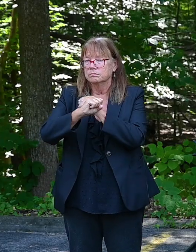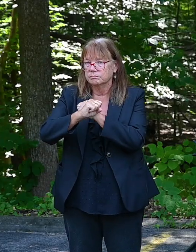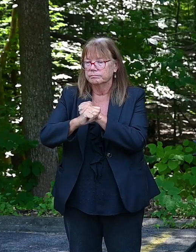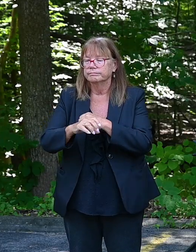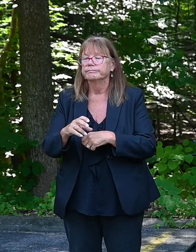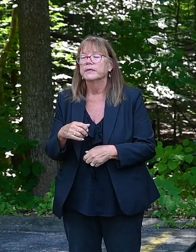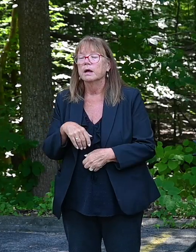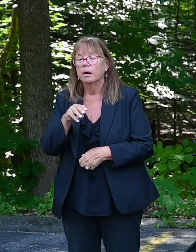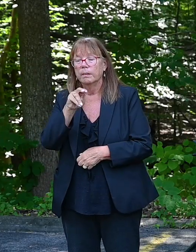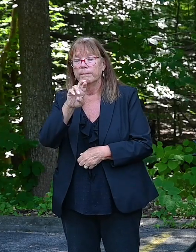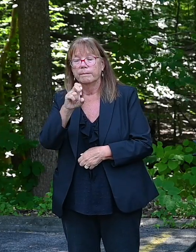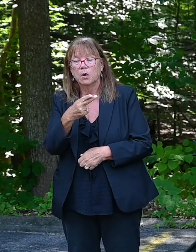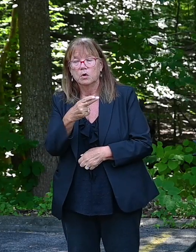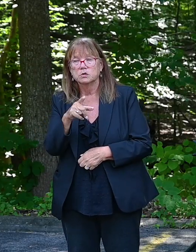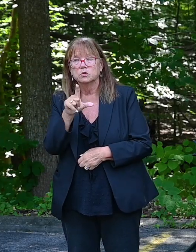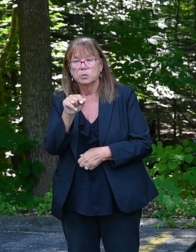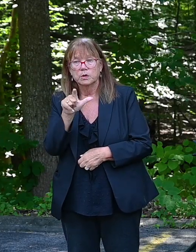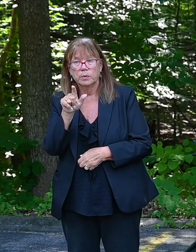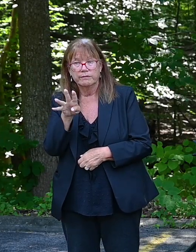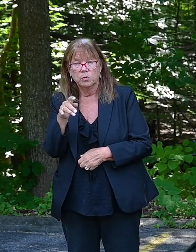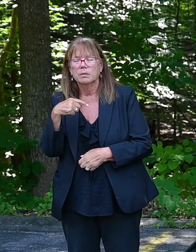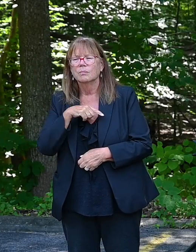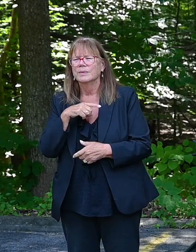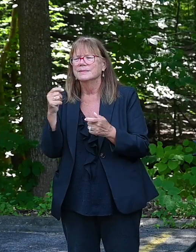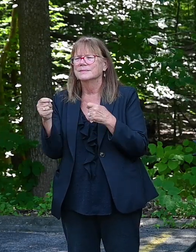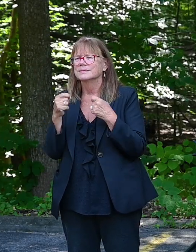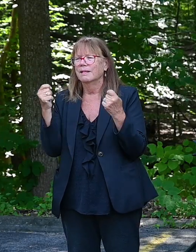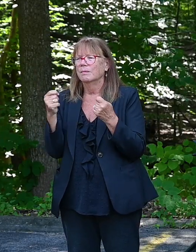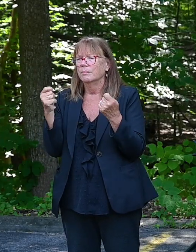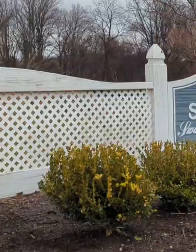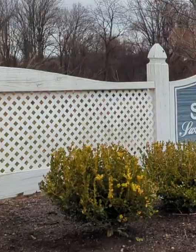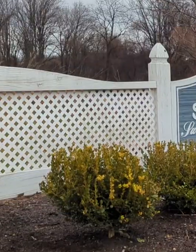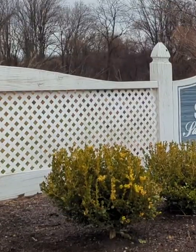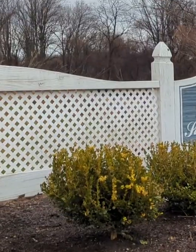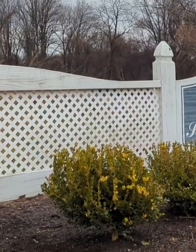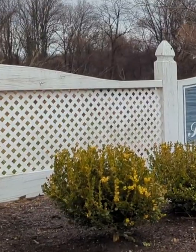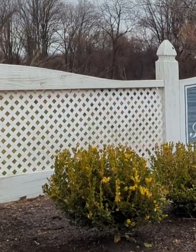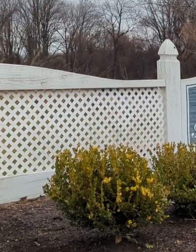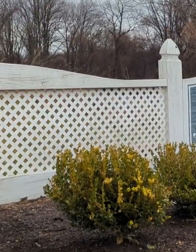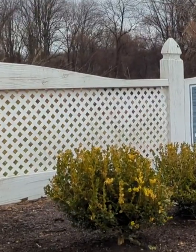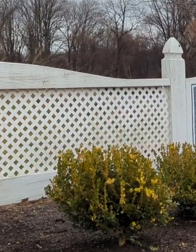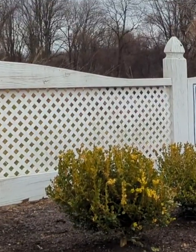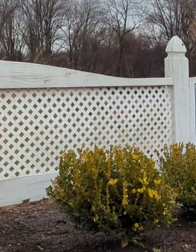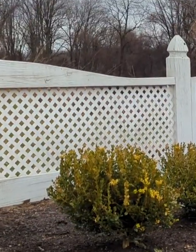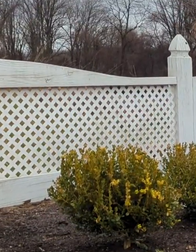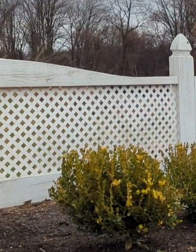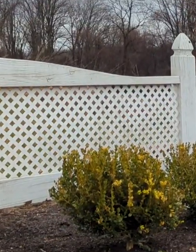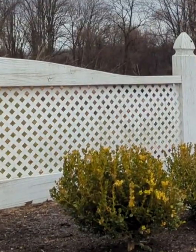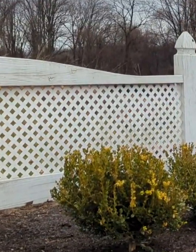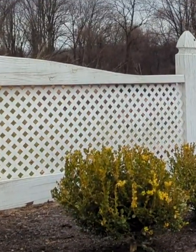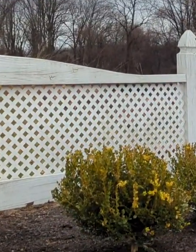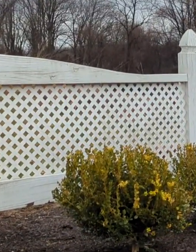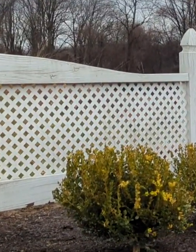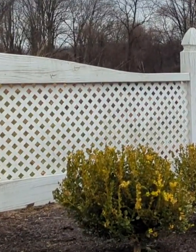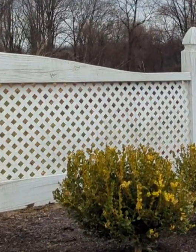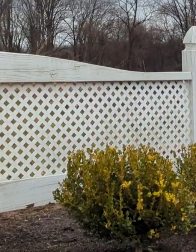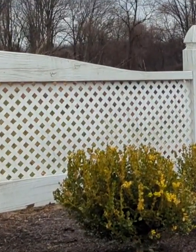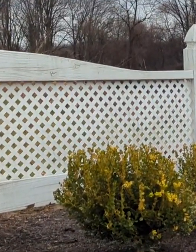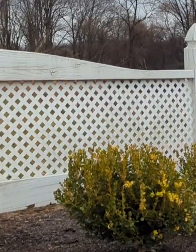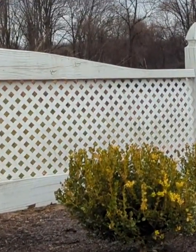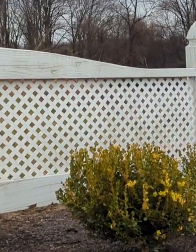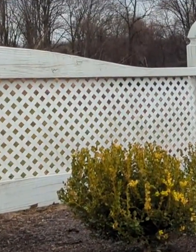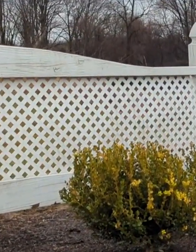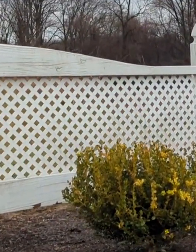March of 2024, we celebrated our progress again with our second easement acquisition in Ellicott City at